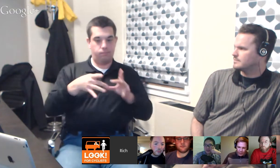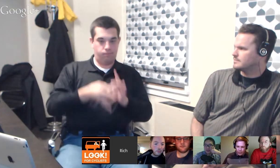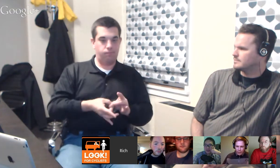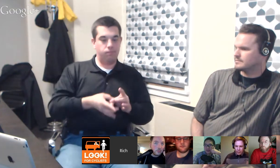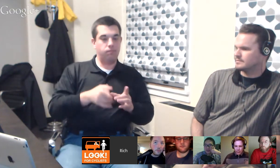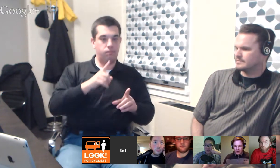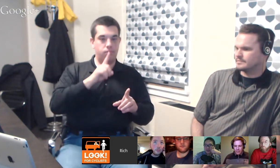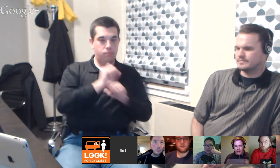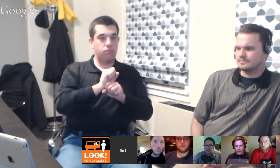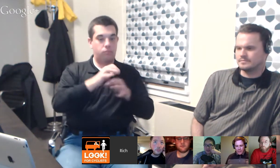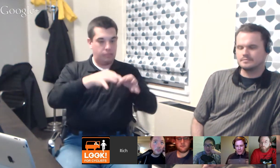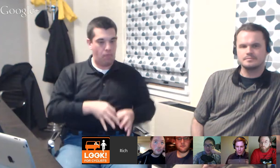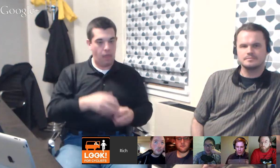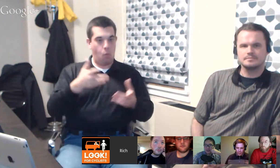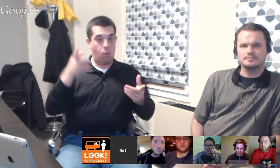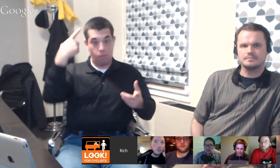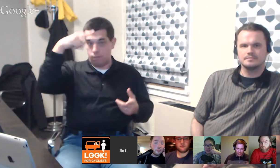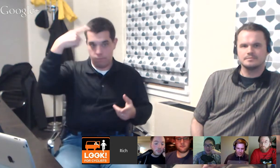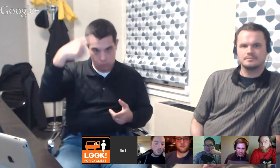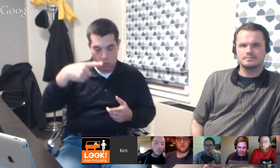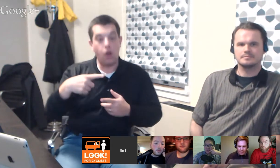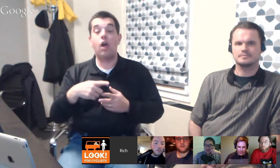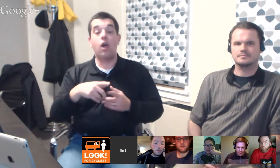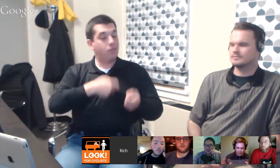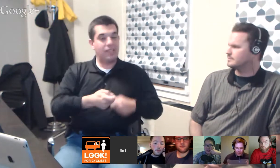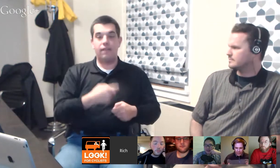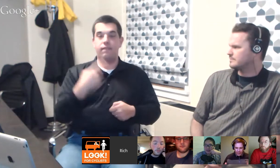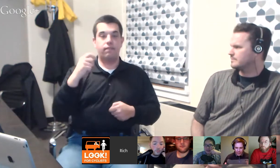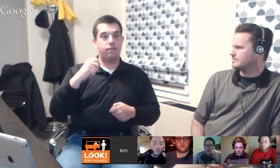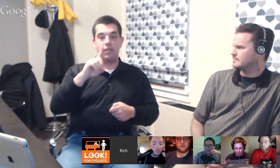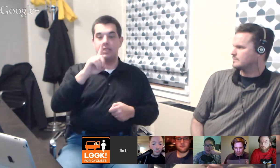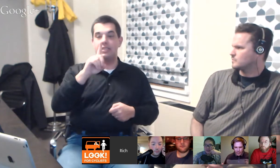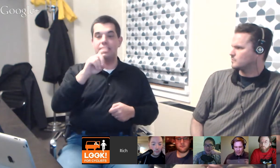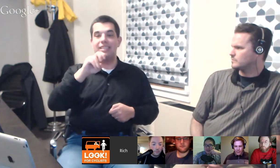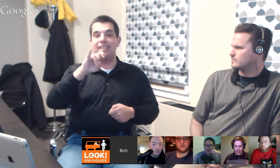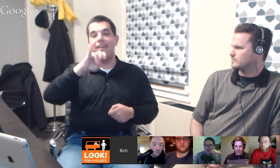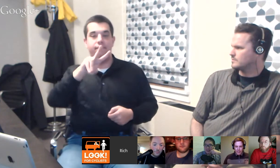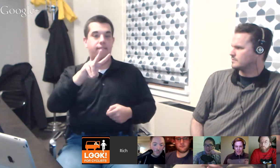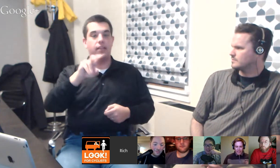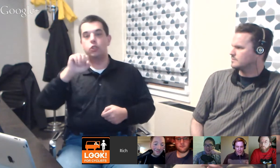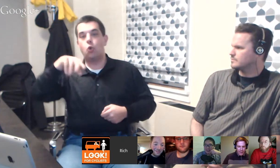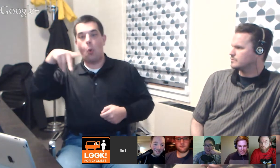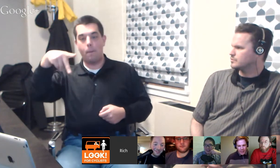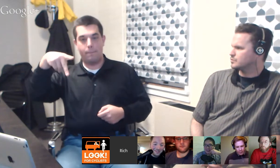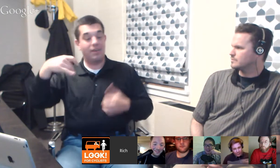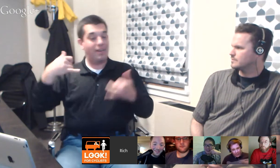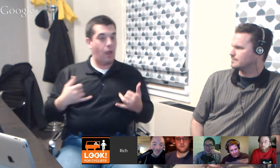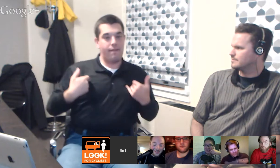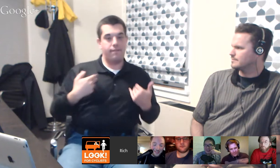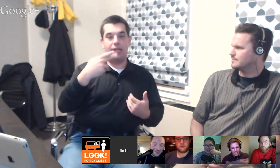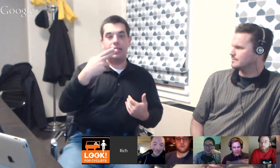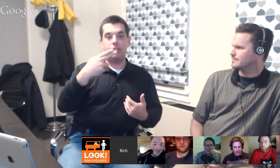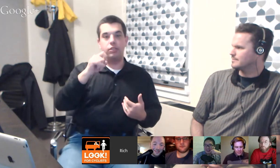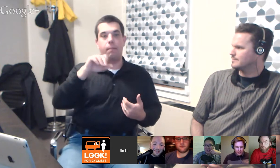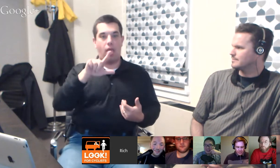what they do, right? So instead of like having div soup, we have now